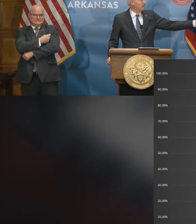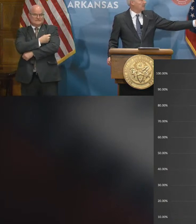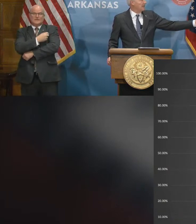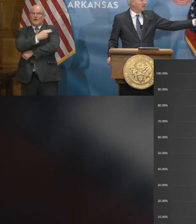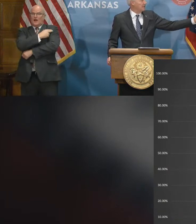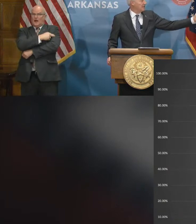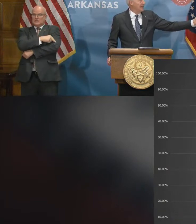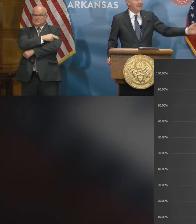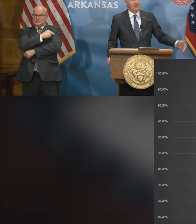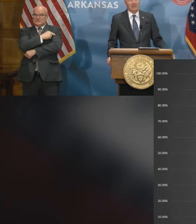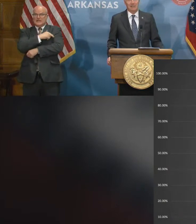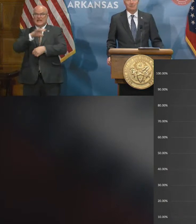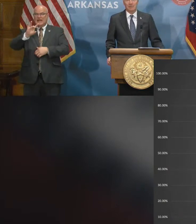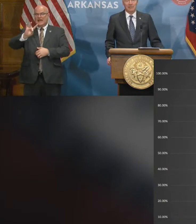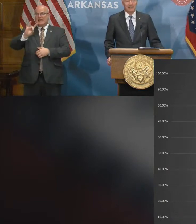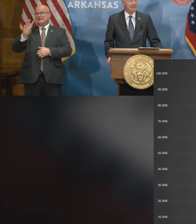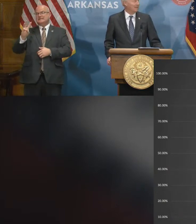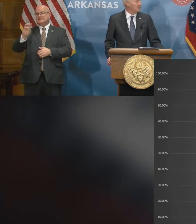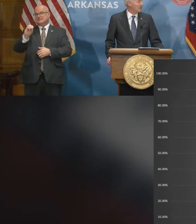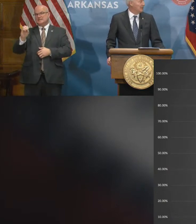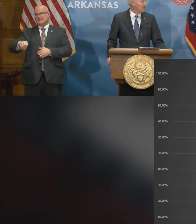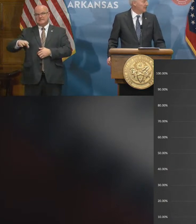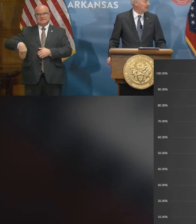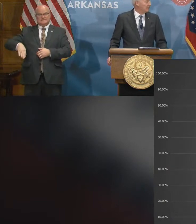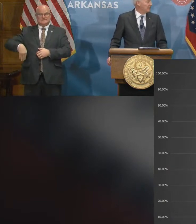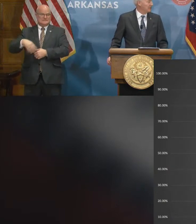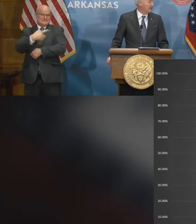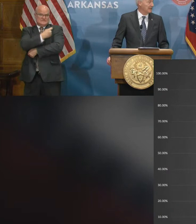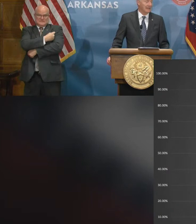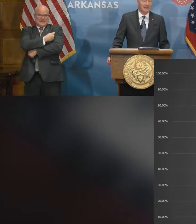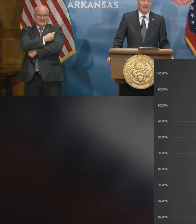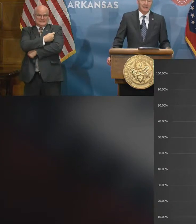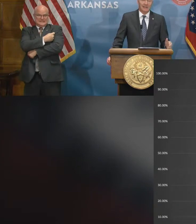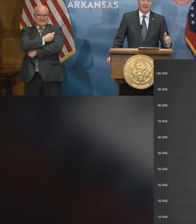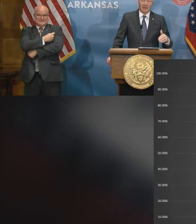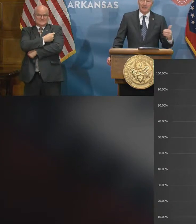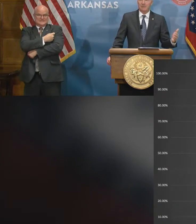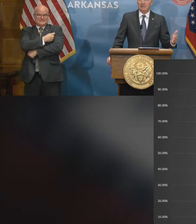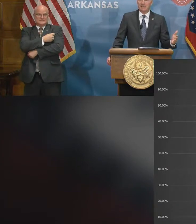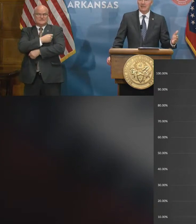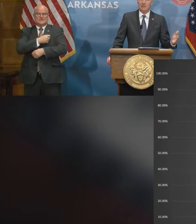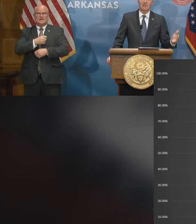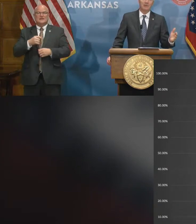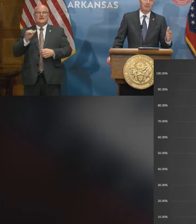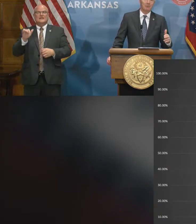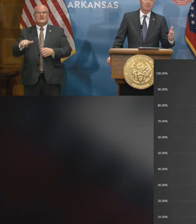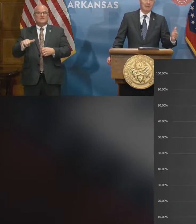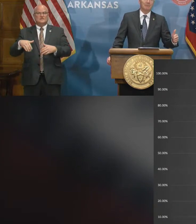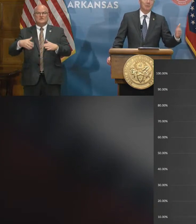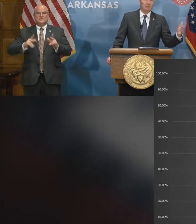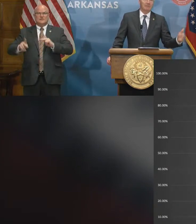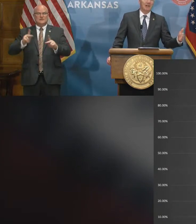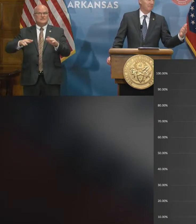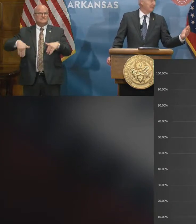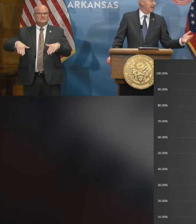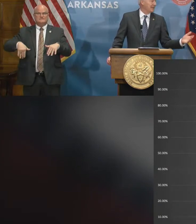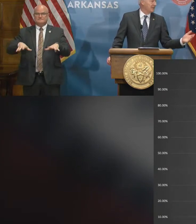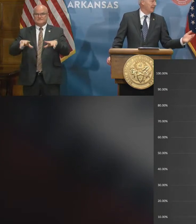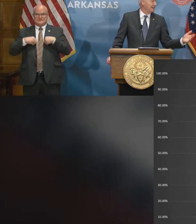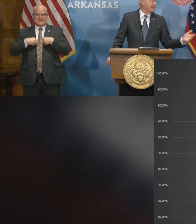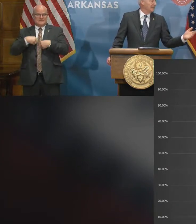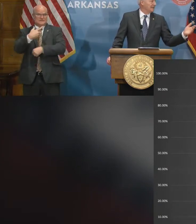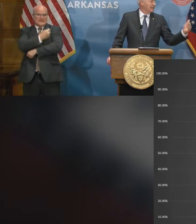the hospitalizations, 86%, almost 87% of the hospitalizations are those people who have not